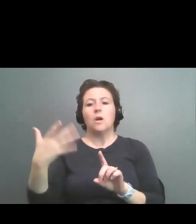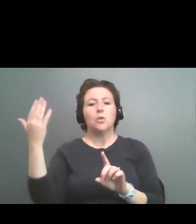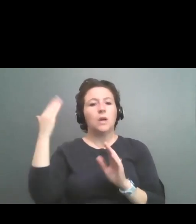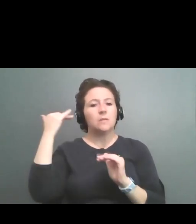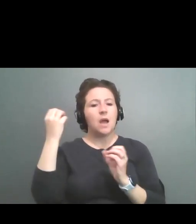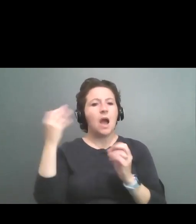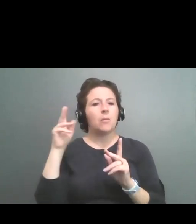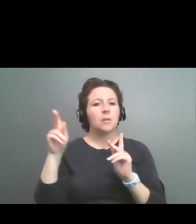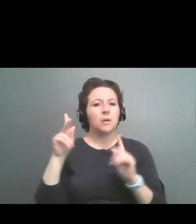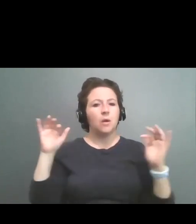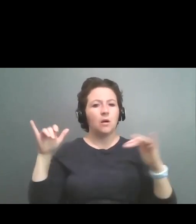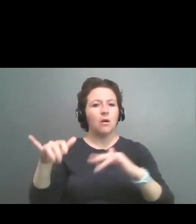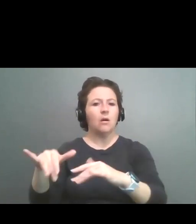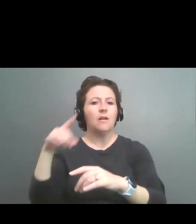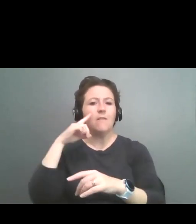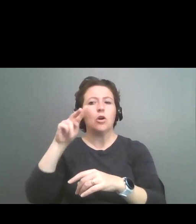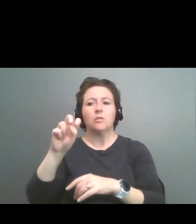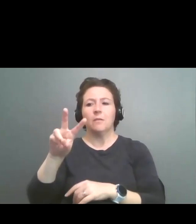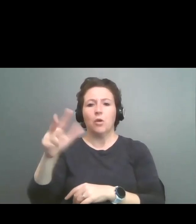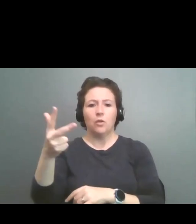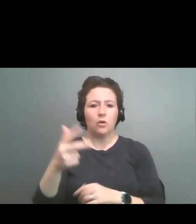in-person election day turnout to be?